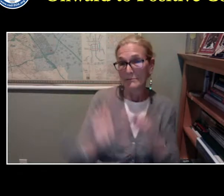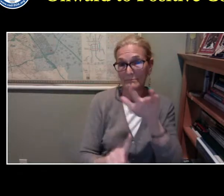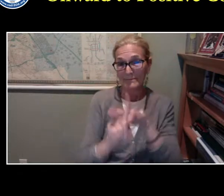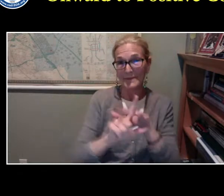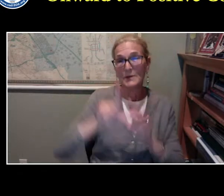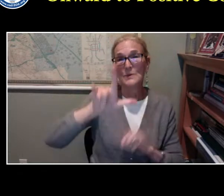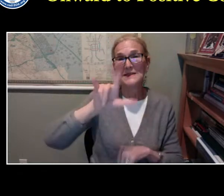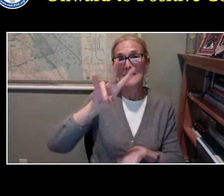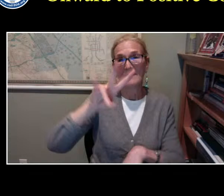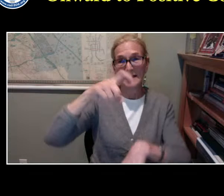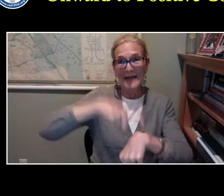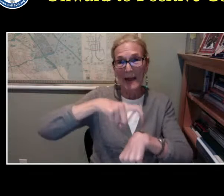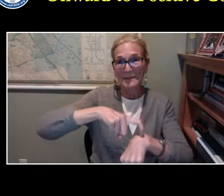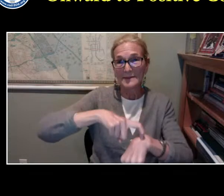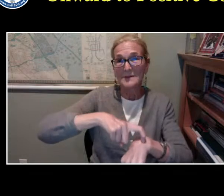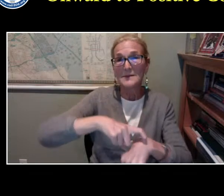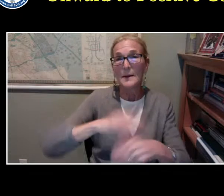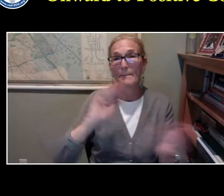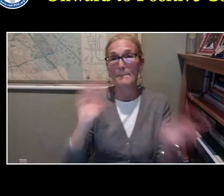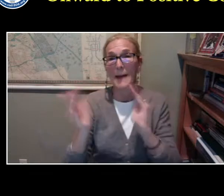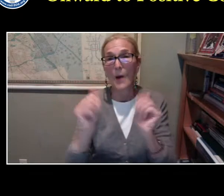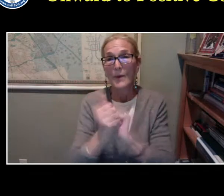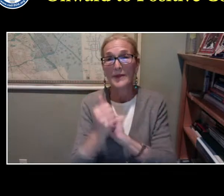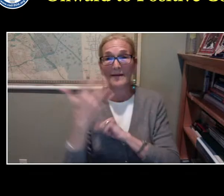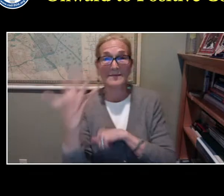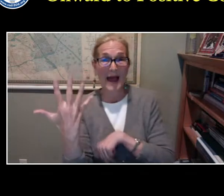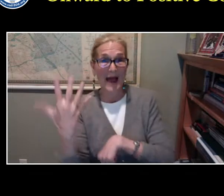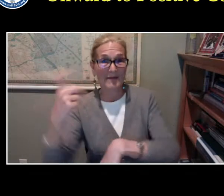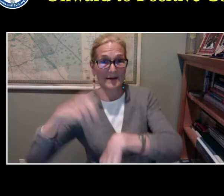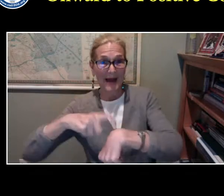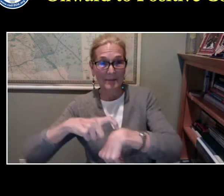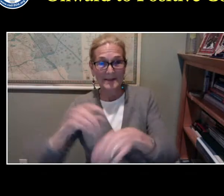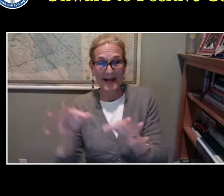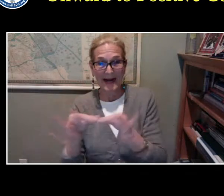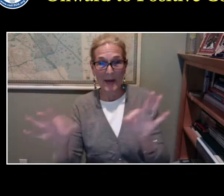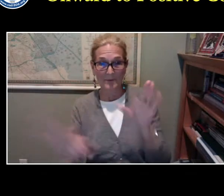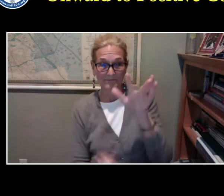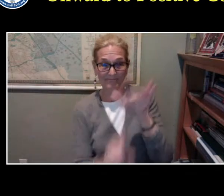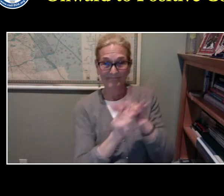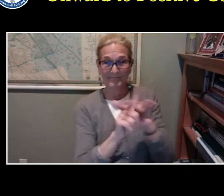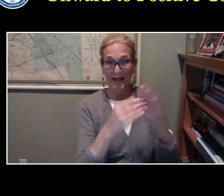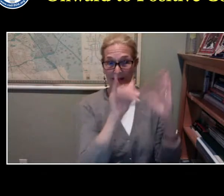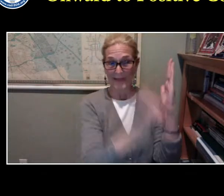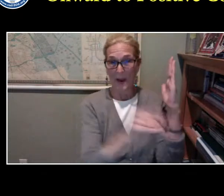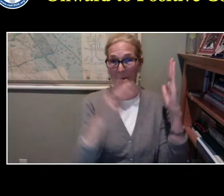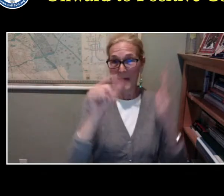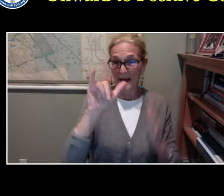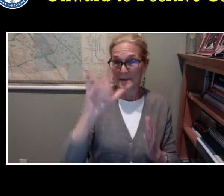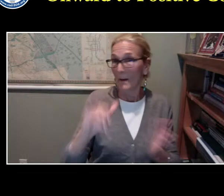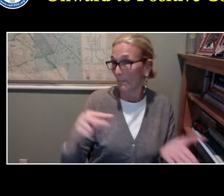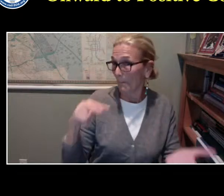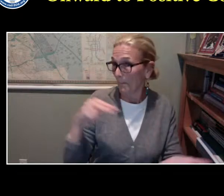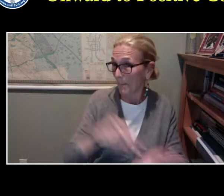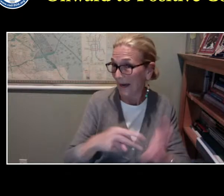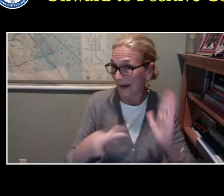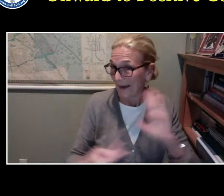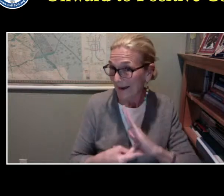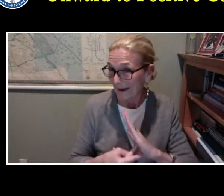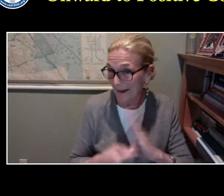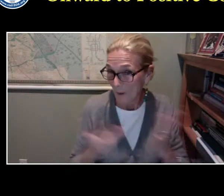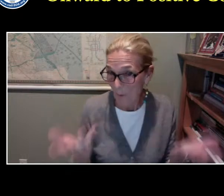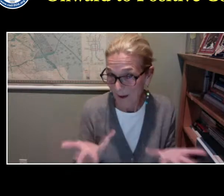So it's a wordy law. And we see the word hearing appears 27 times as opposed